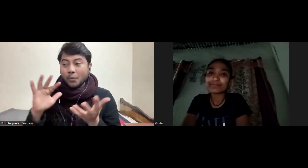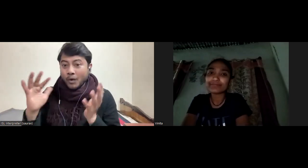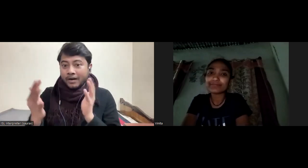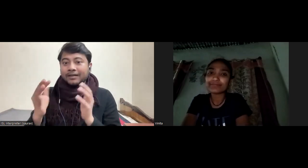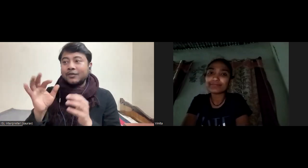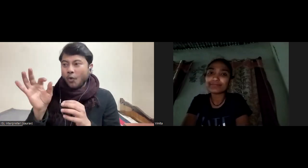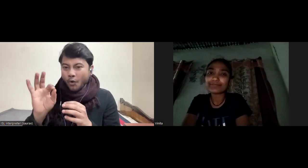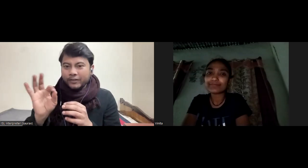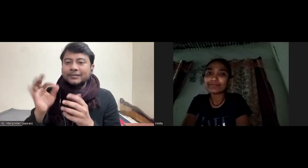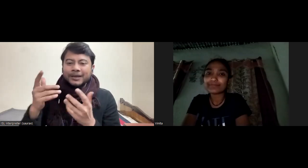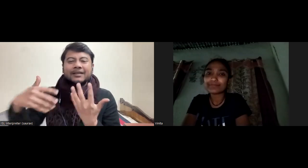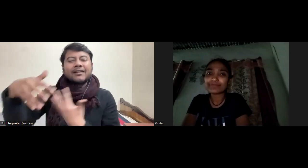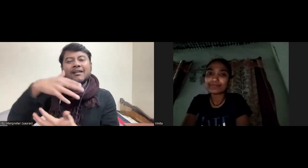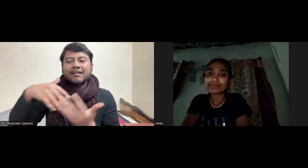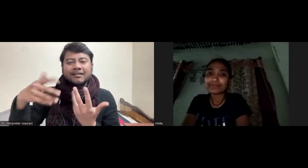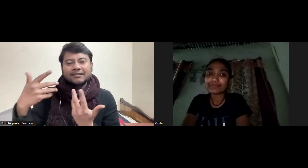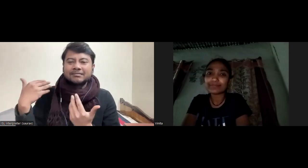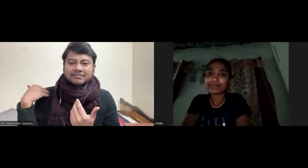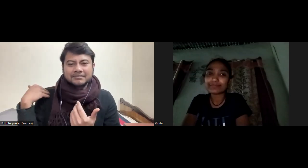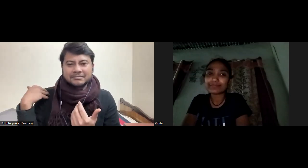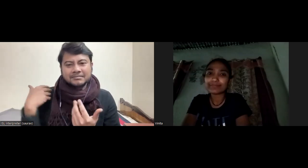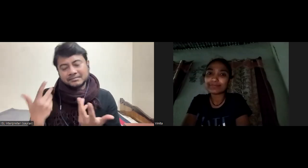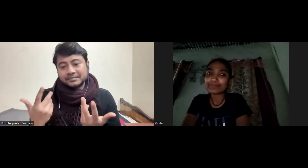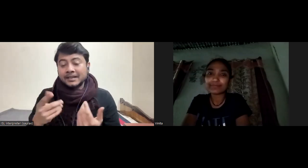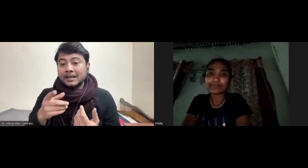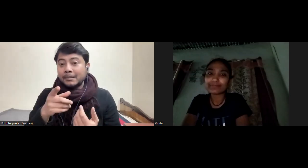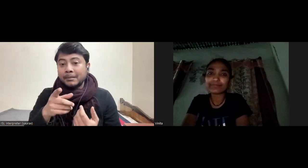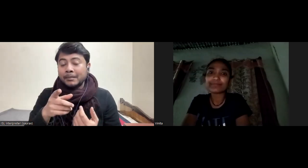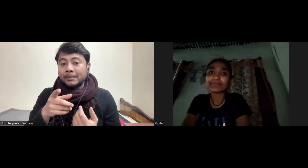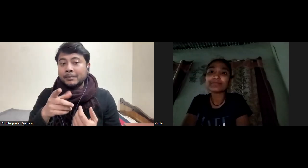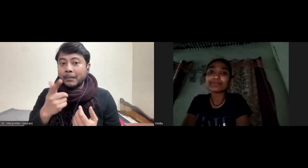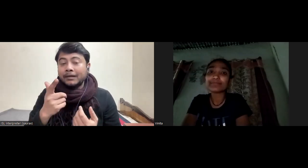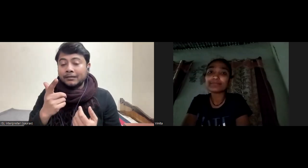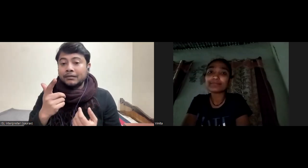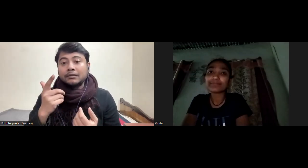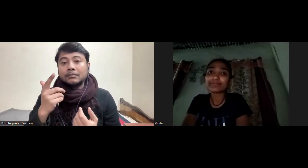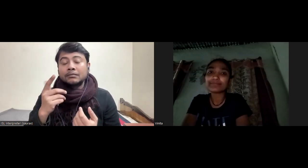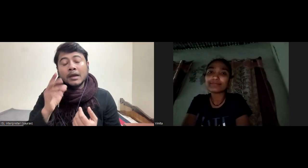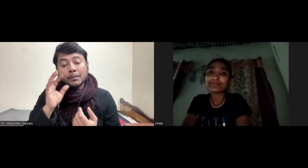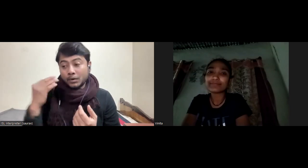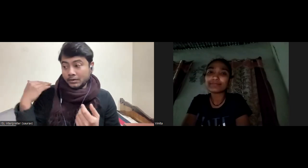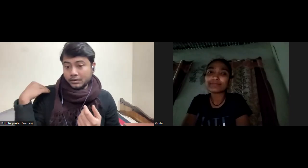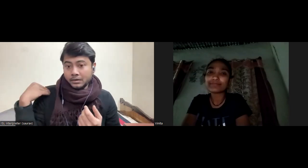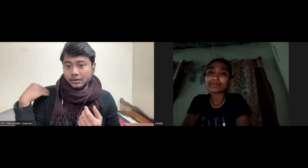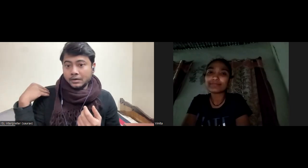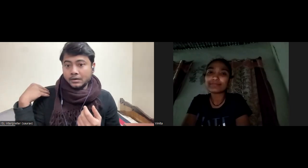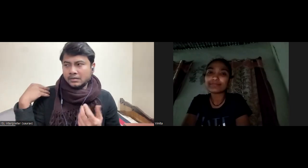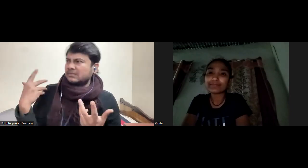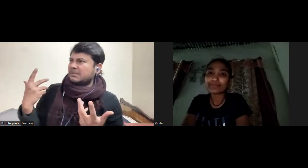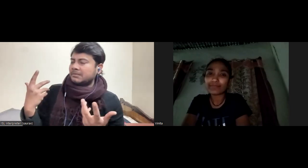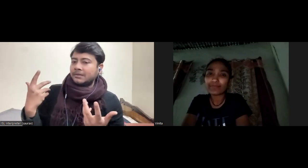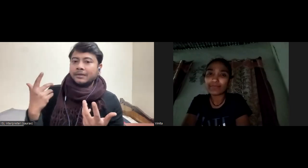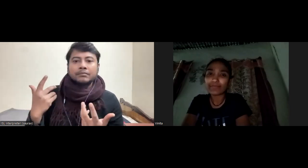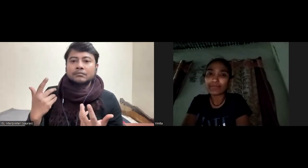angry. Do not look irritated. Again, it will reflect bad on your own character. Be